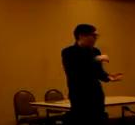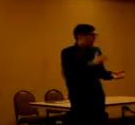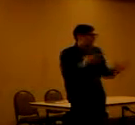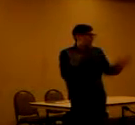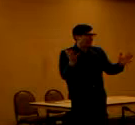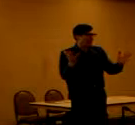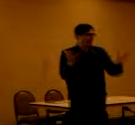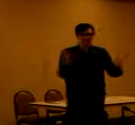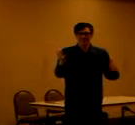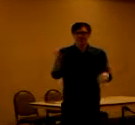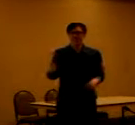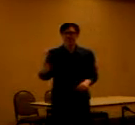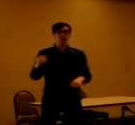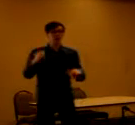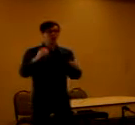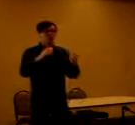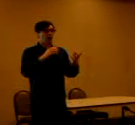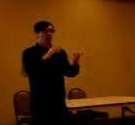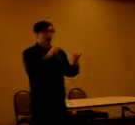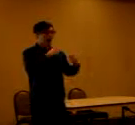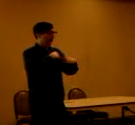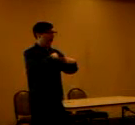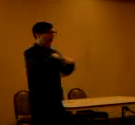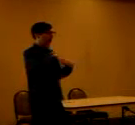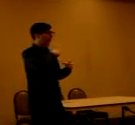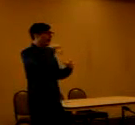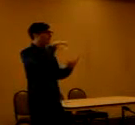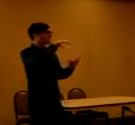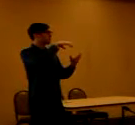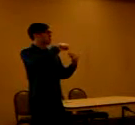It's odd. So,